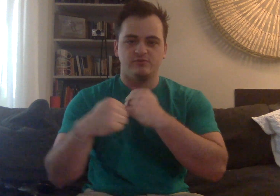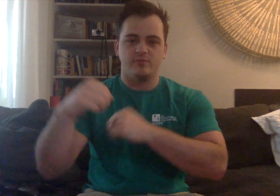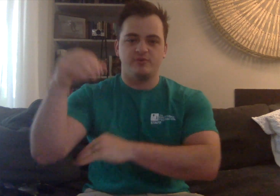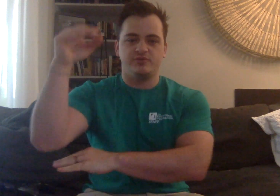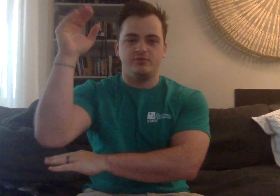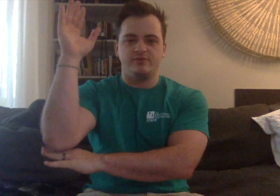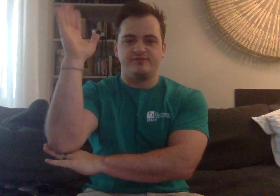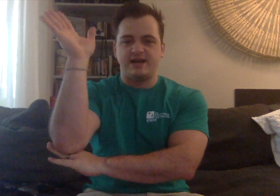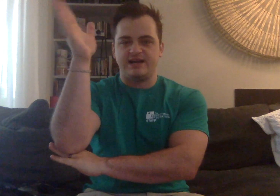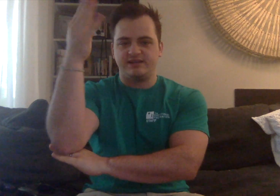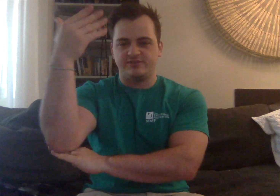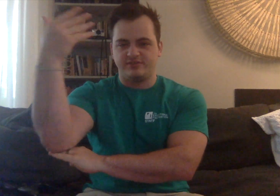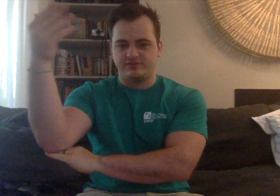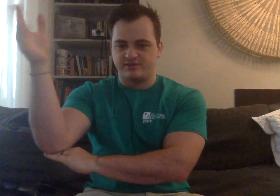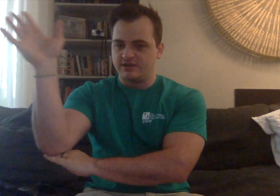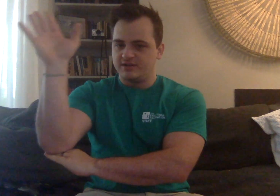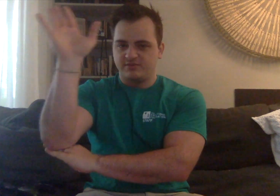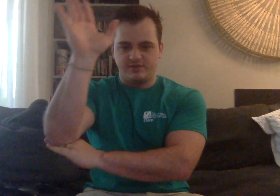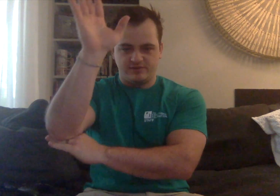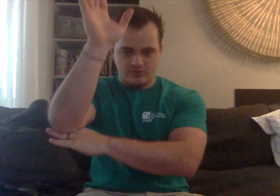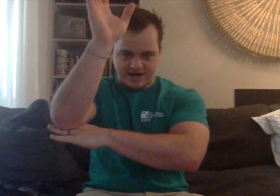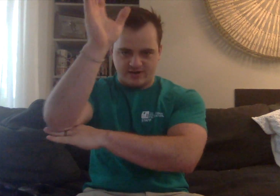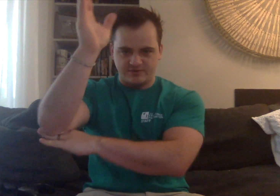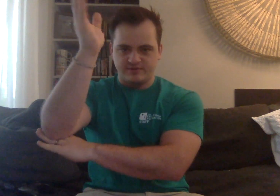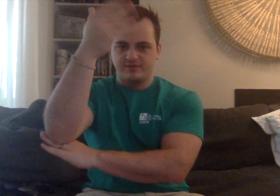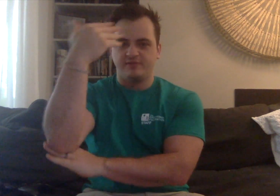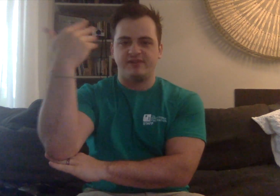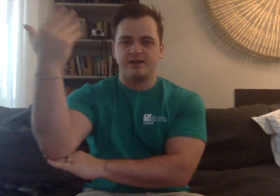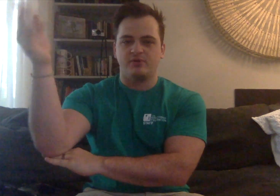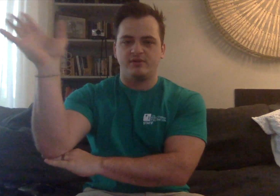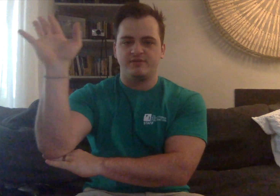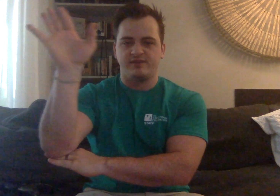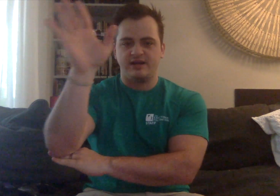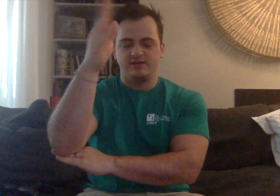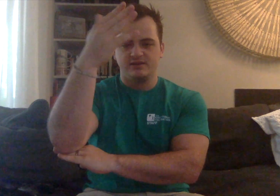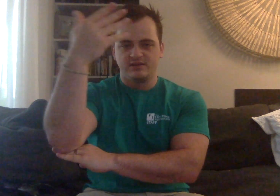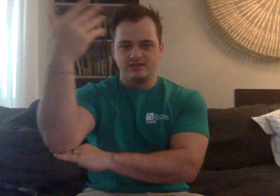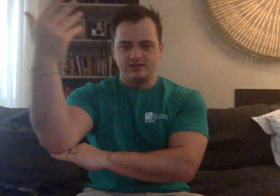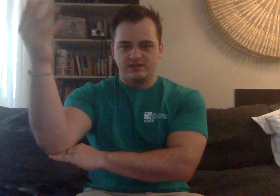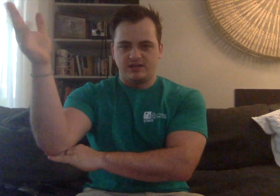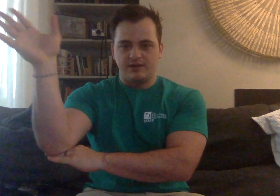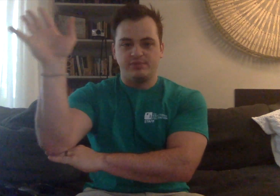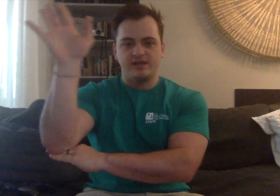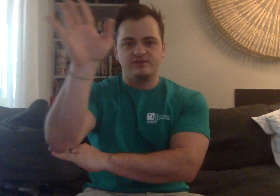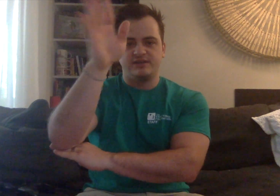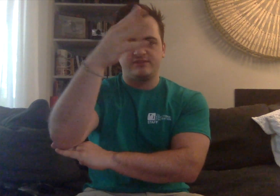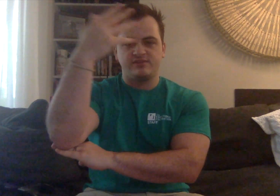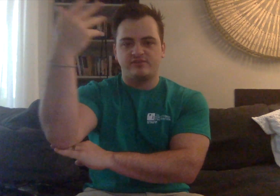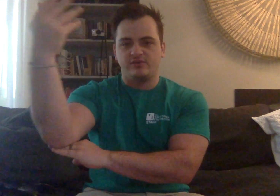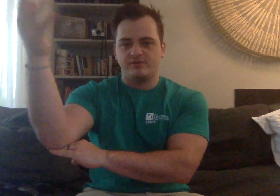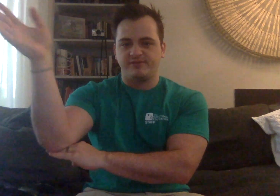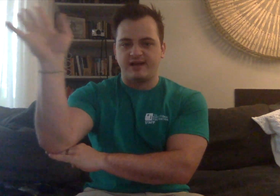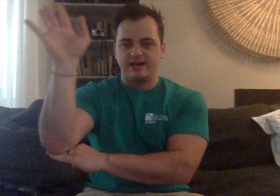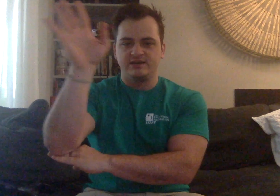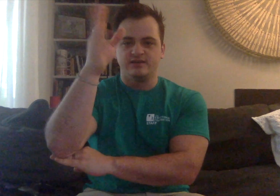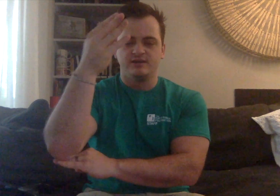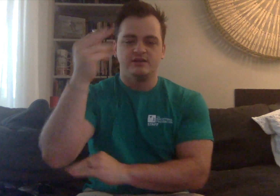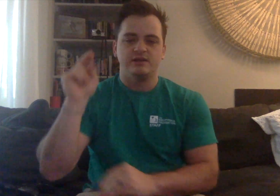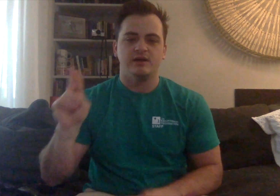Remember, to the flag is just the ground, the flagpole, and the flag. I pledge allegiance to the flag of